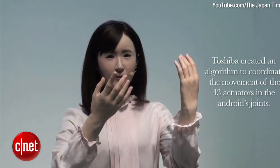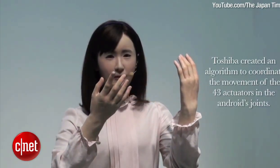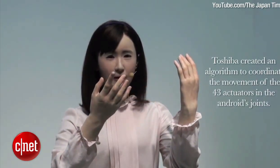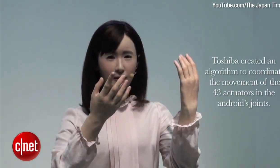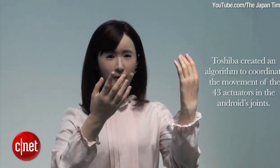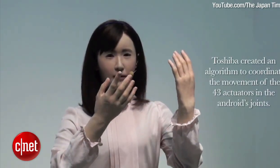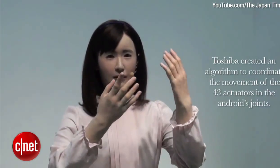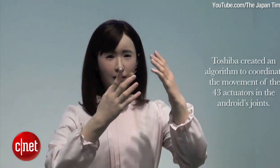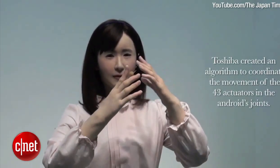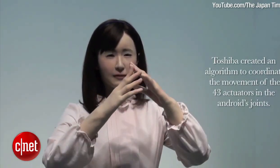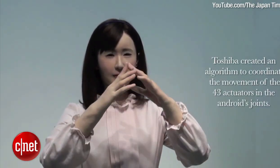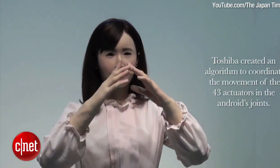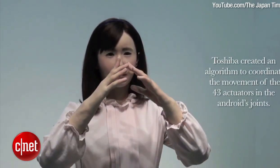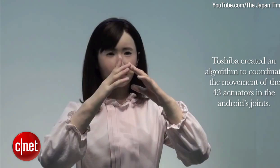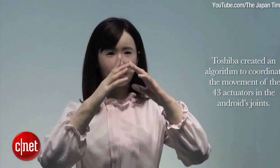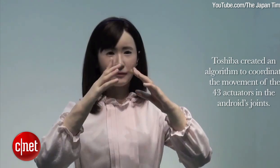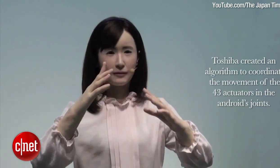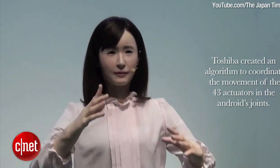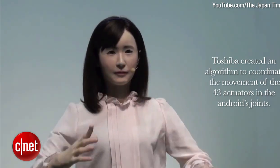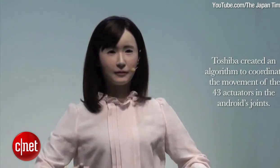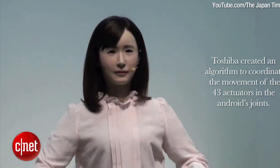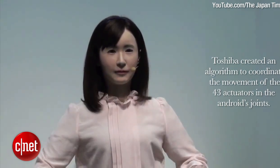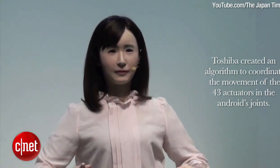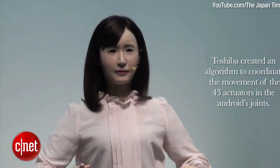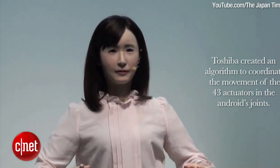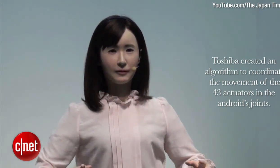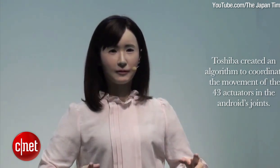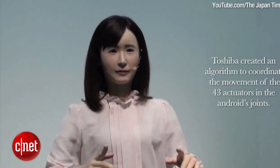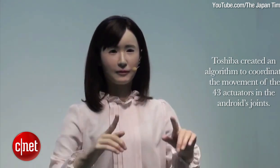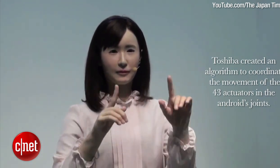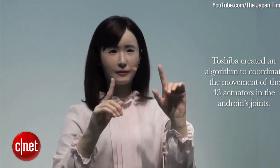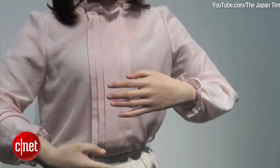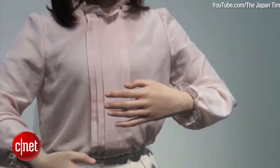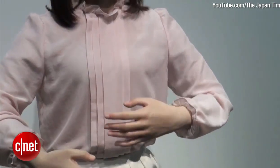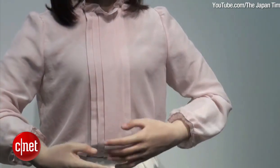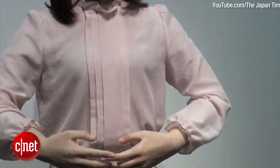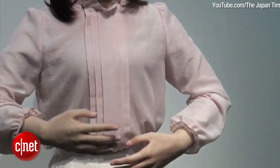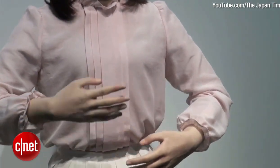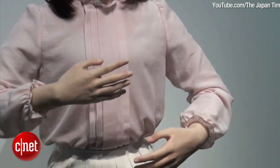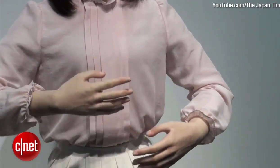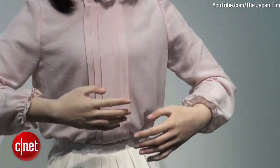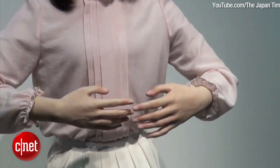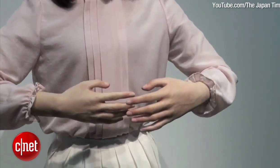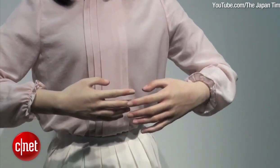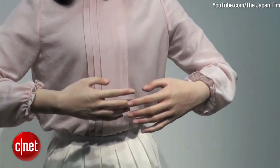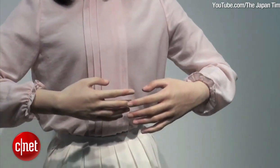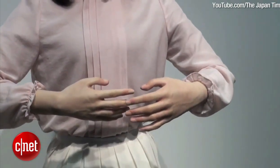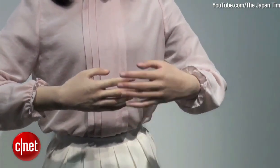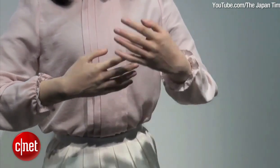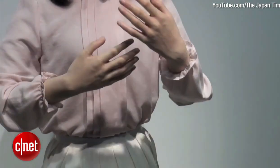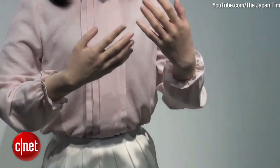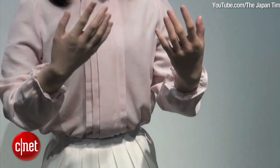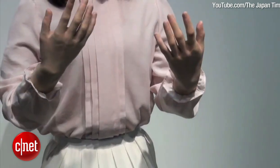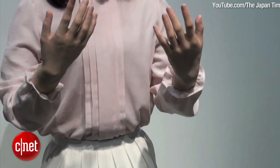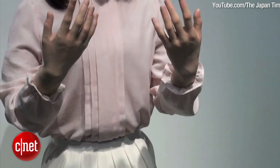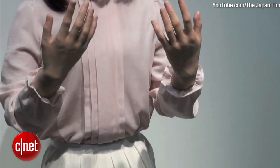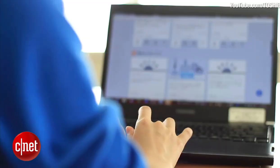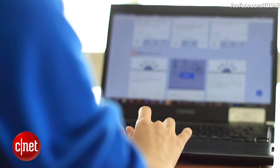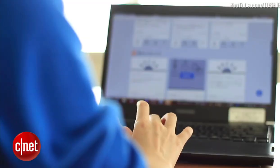movement of the 43 actuators in the androids joints. Currently, the robot only knows a few gestures, such as greetings, but the company